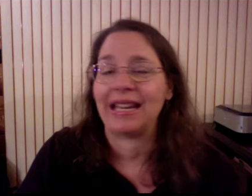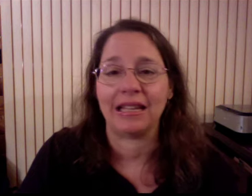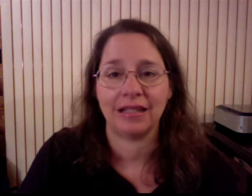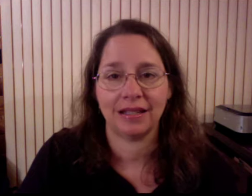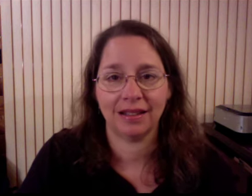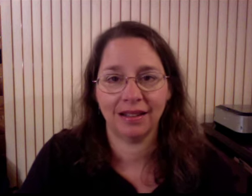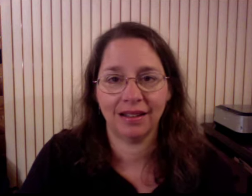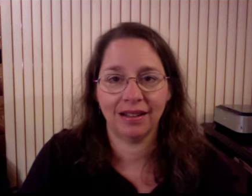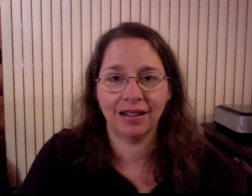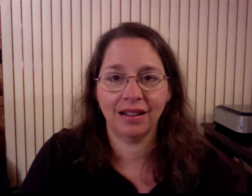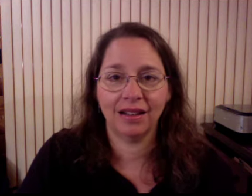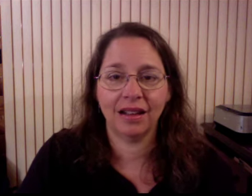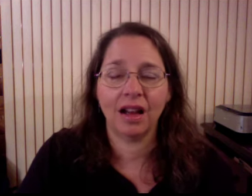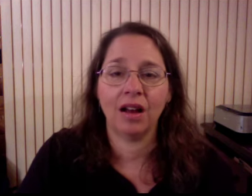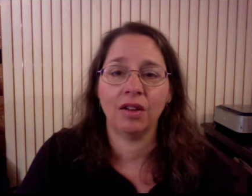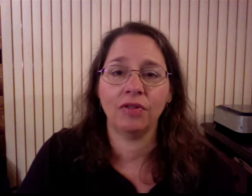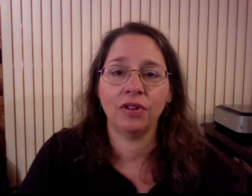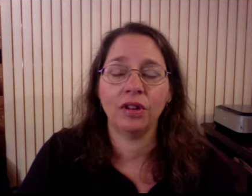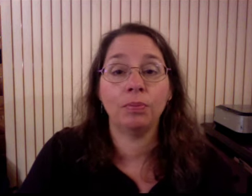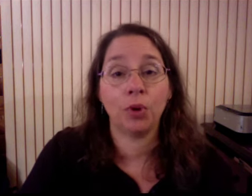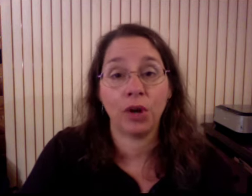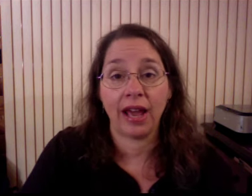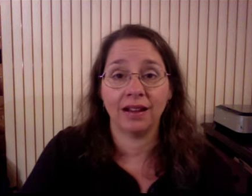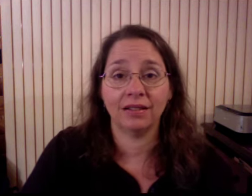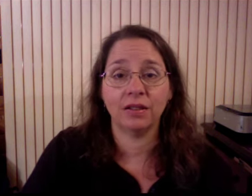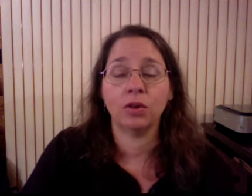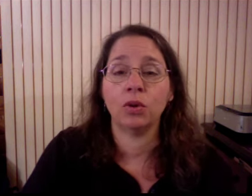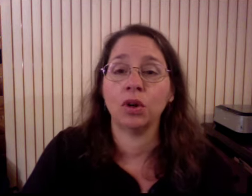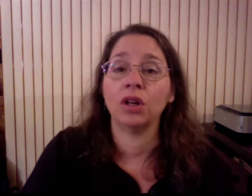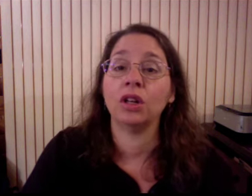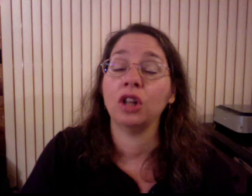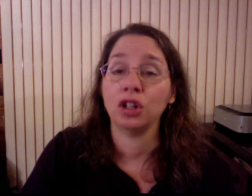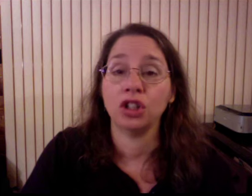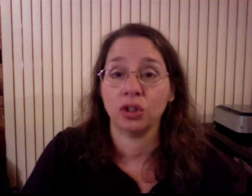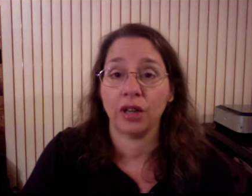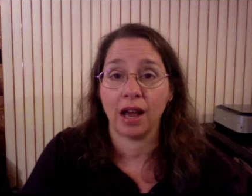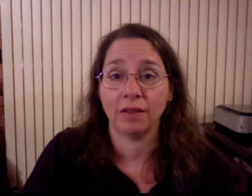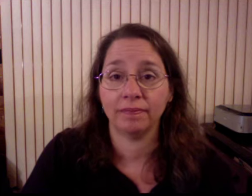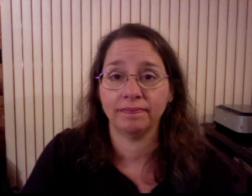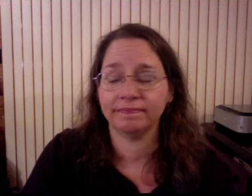disease of pornea or luxuria?